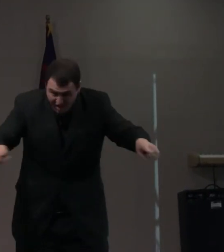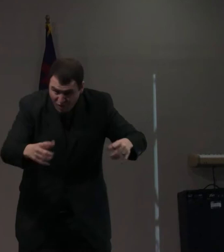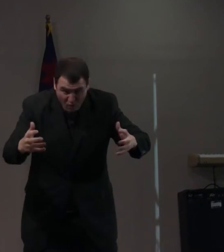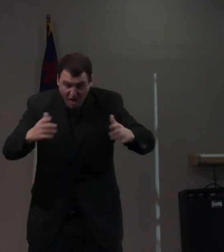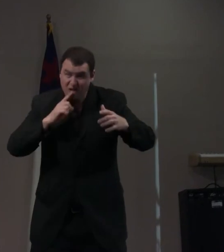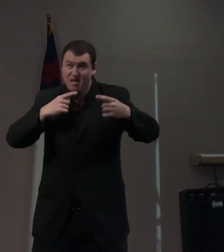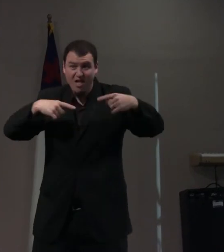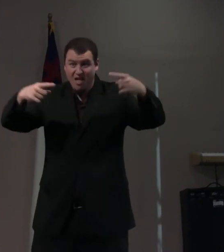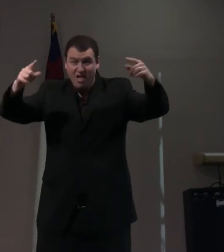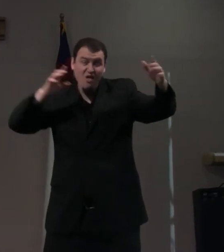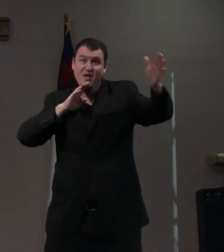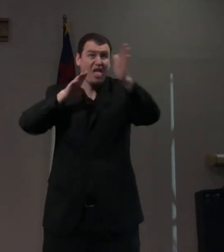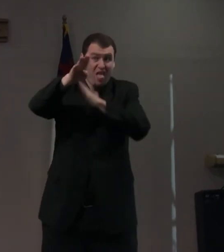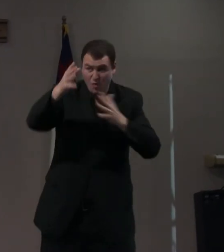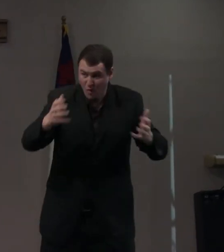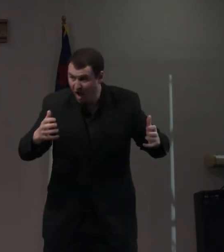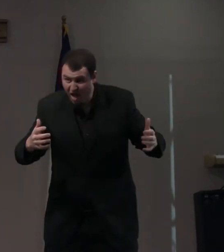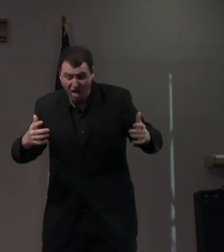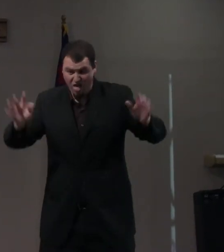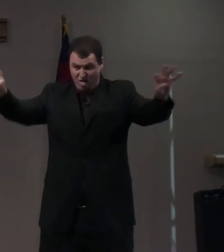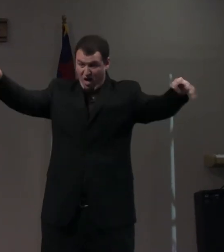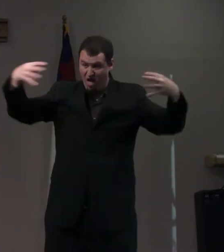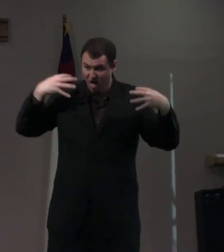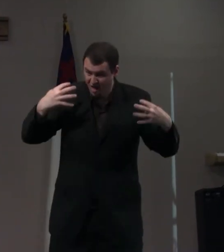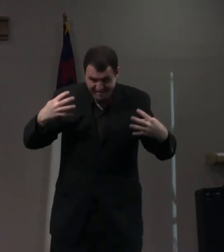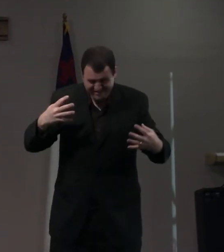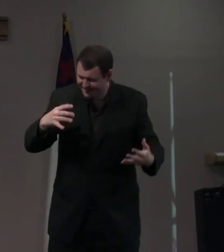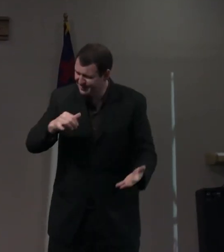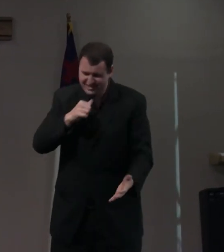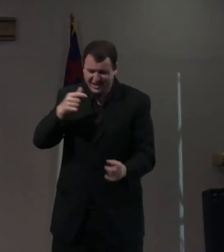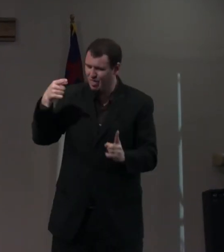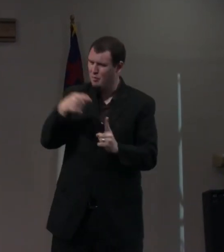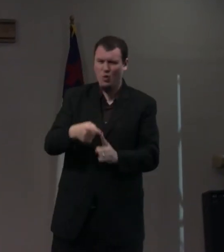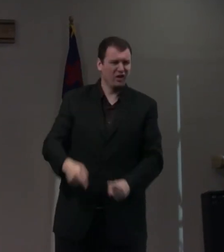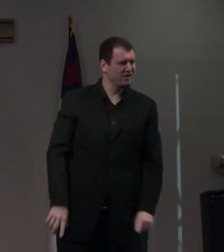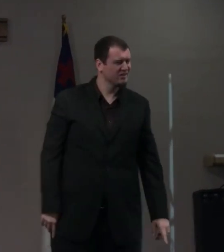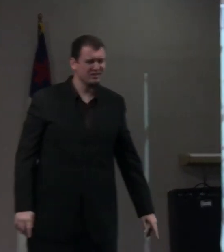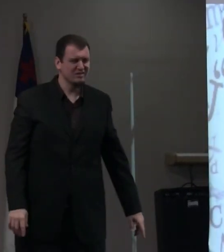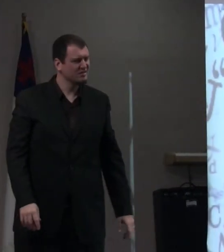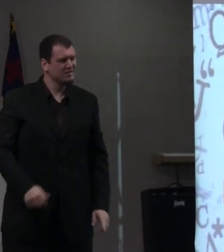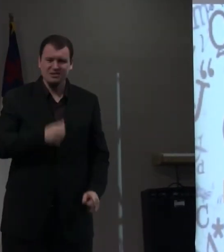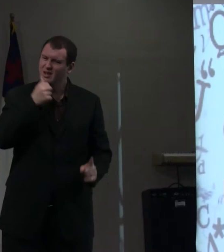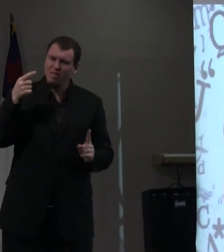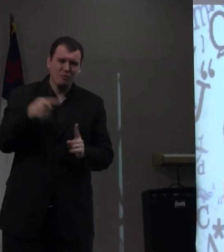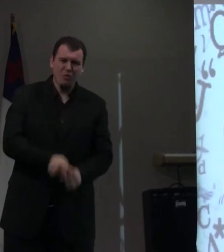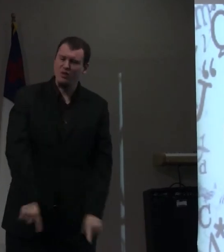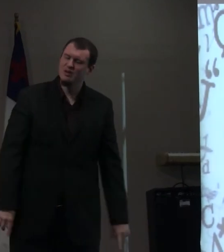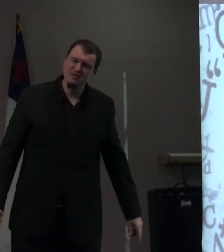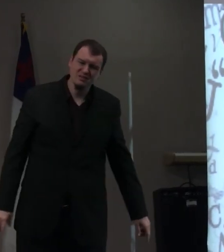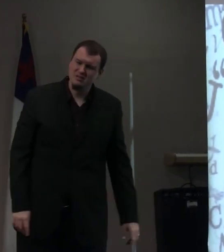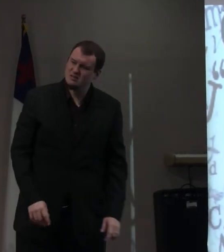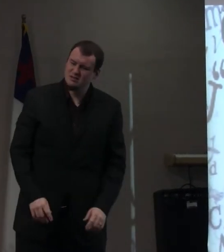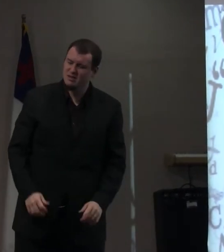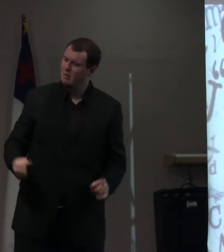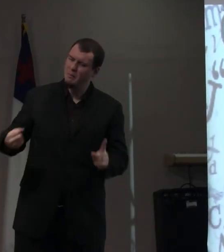If you want status, if you want success, that's not the point. That's not the